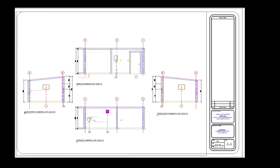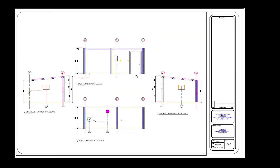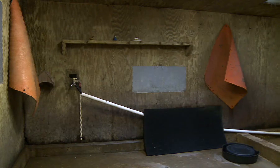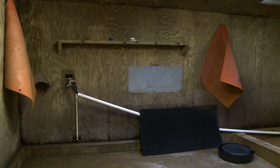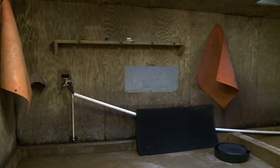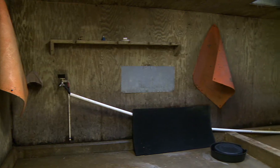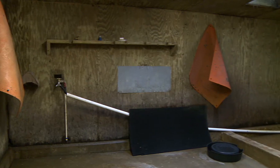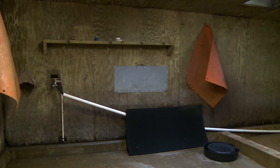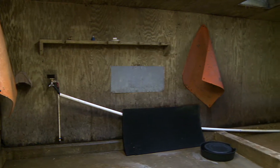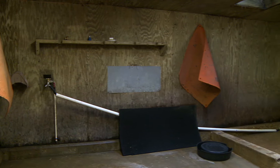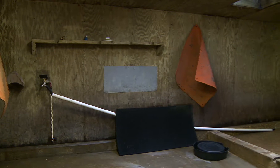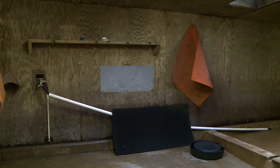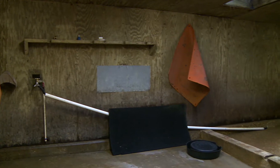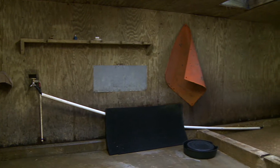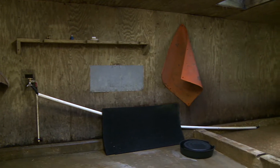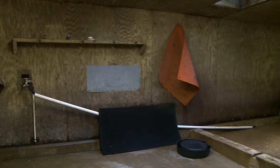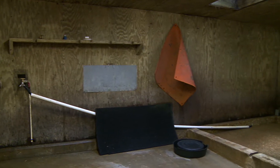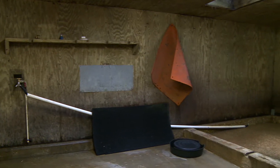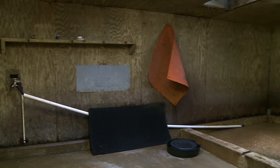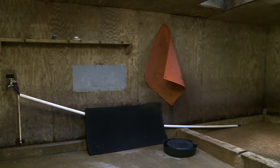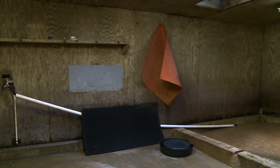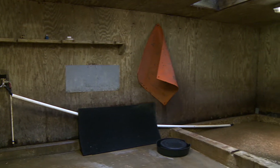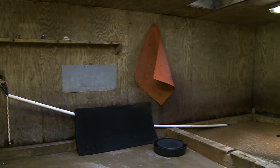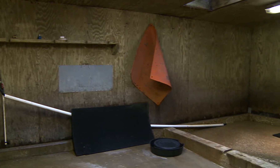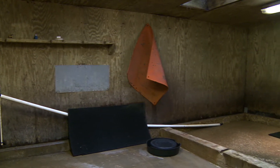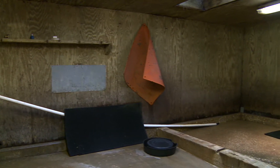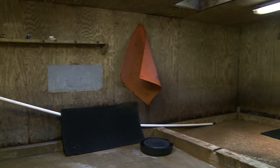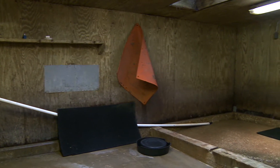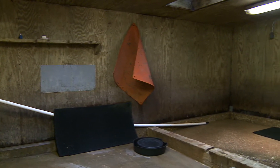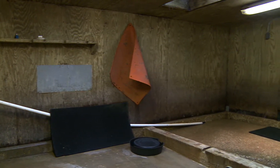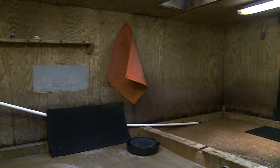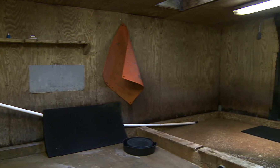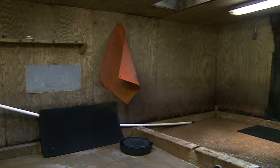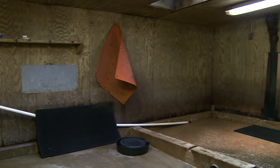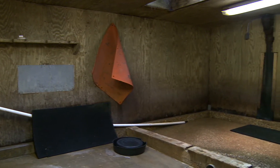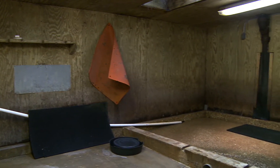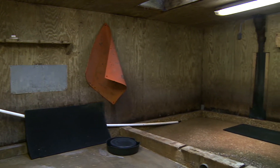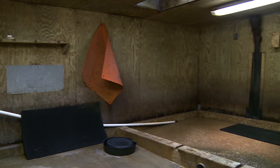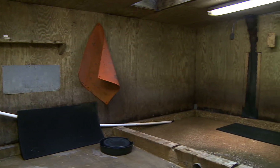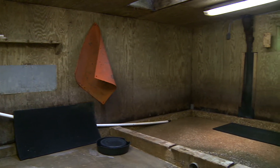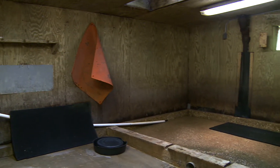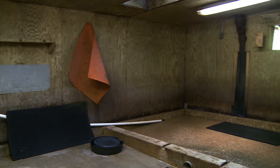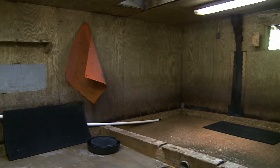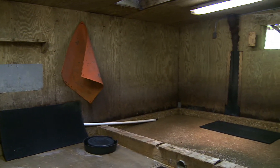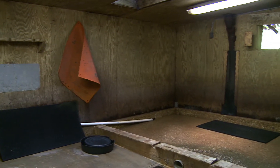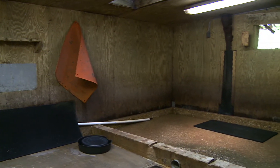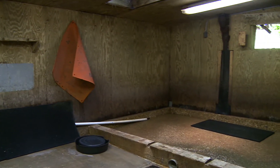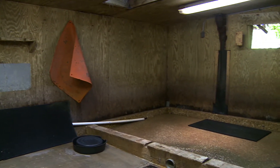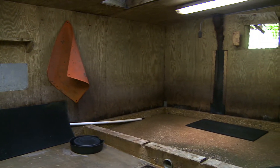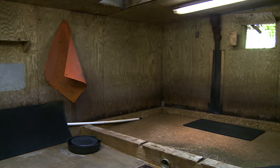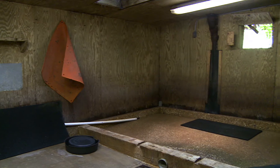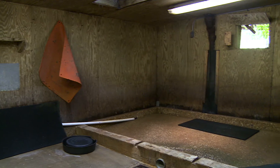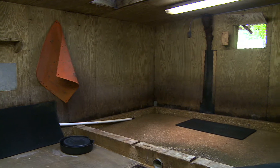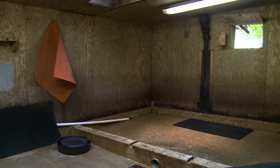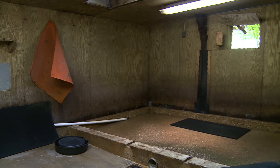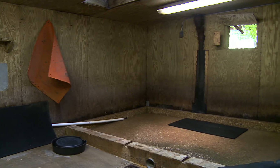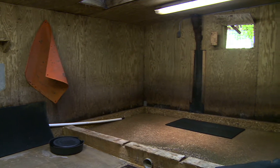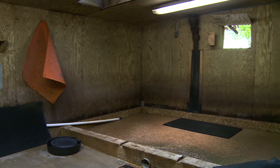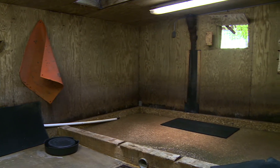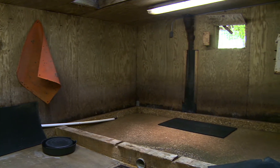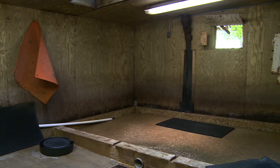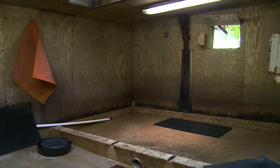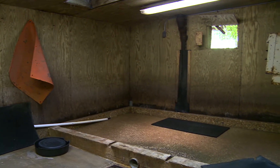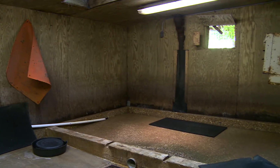actually. I went inside there and everything was ruined and awful. All the wood was just really dried